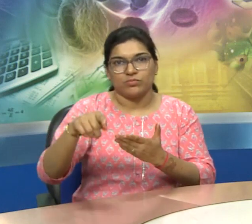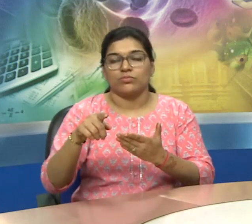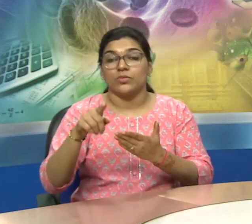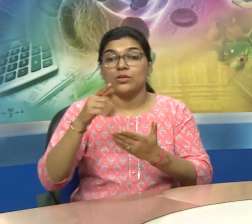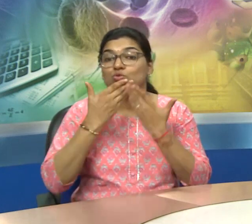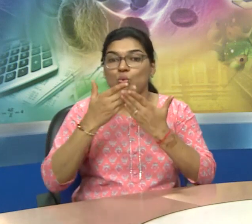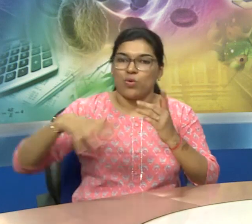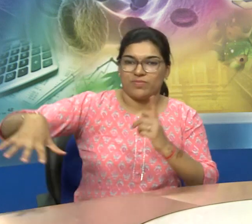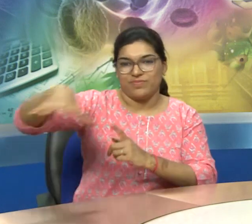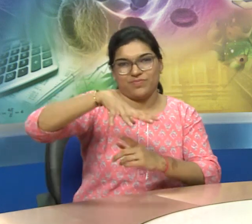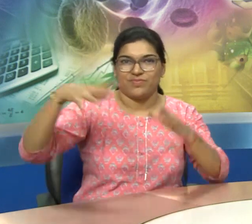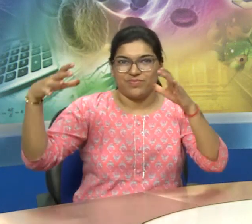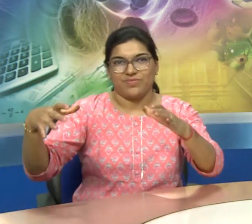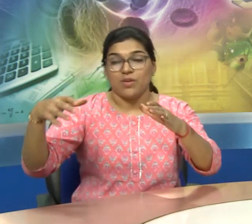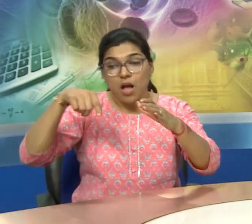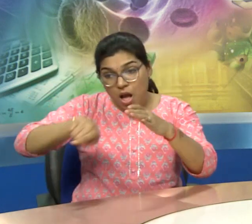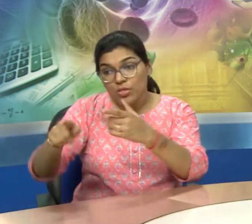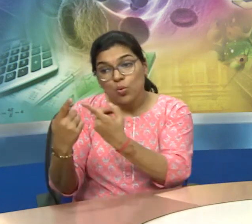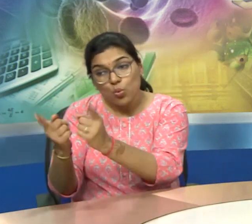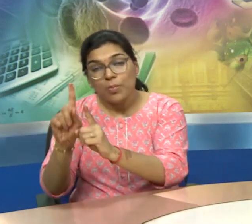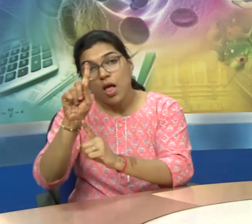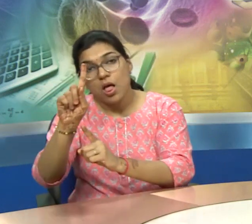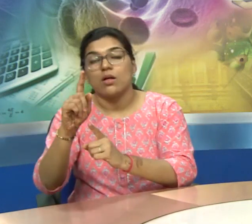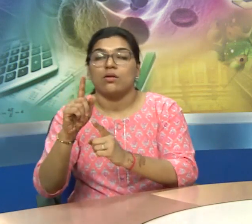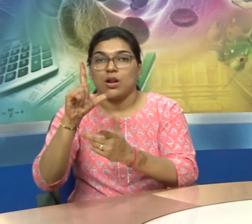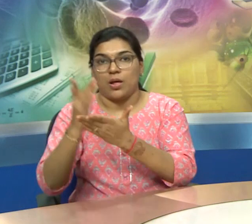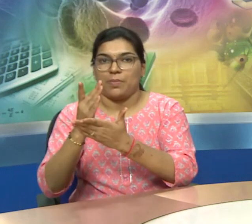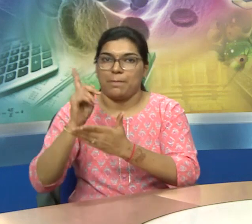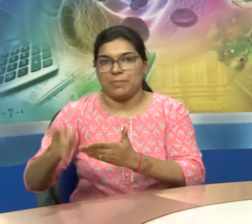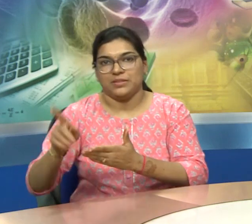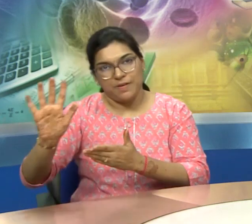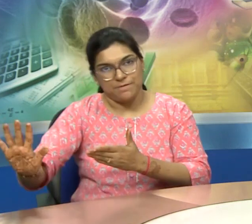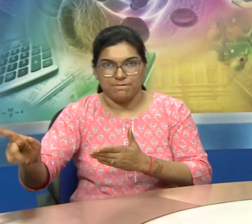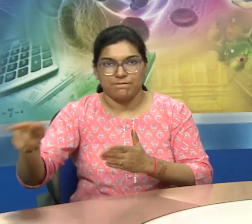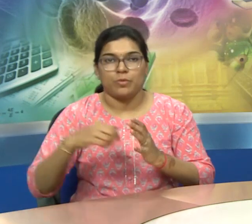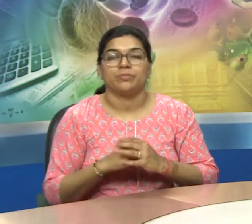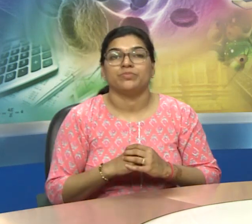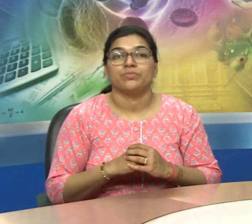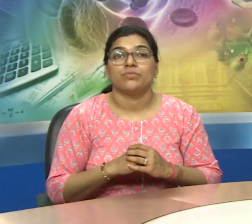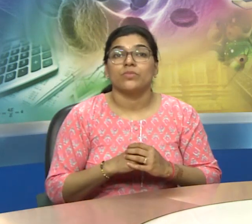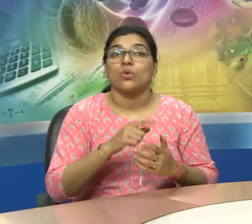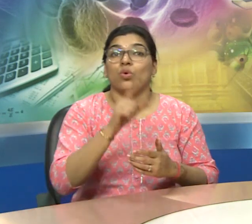We know that schools have library, so that is a kind of academic library.